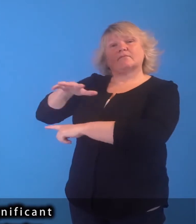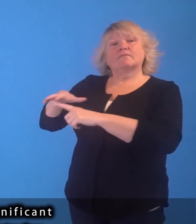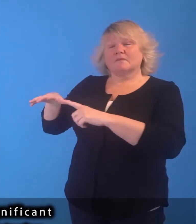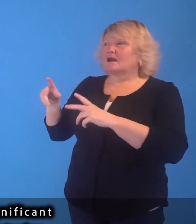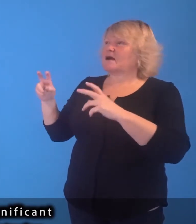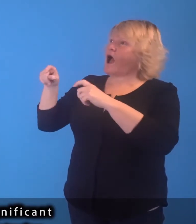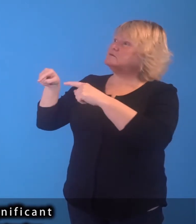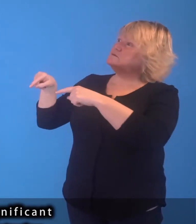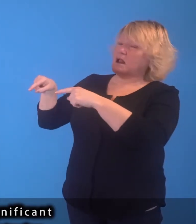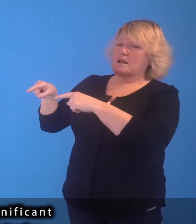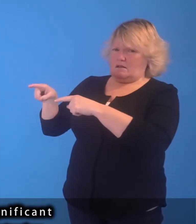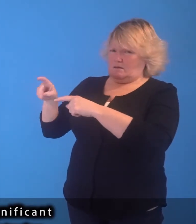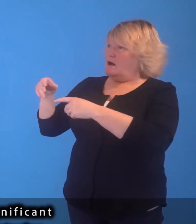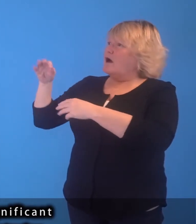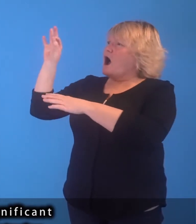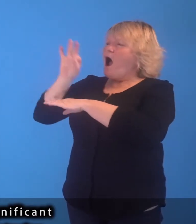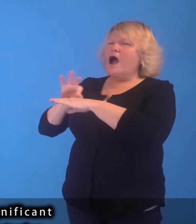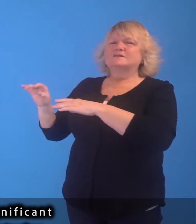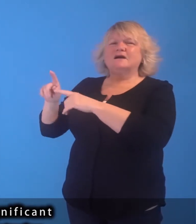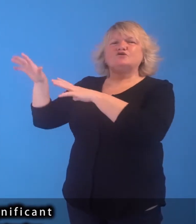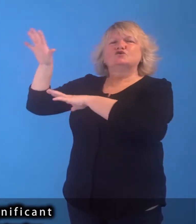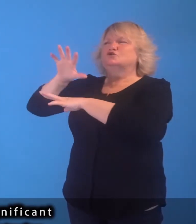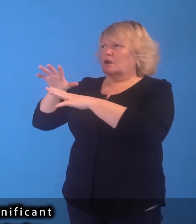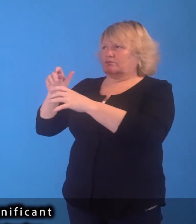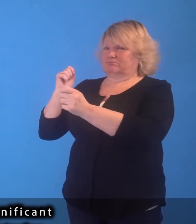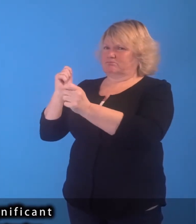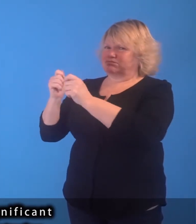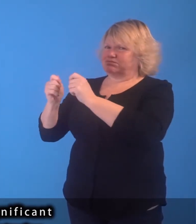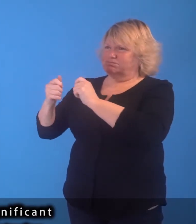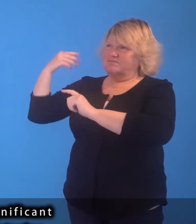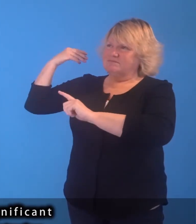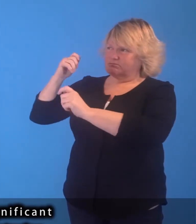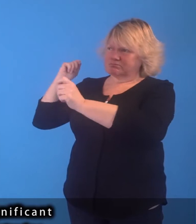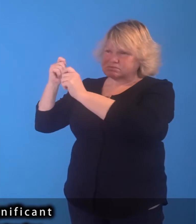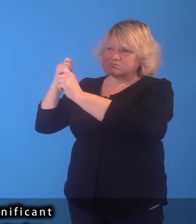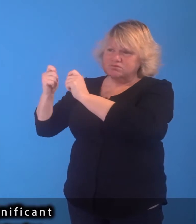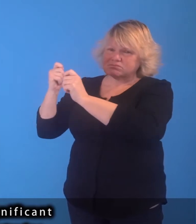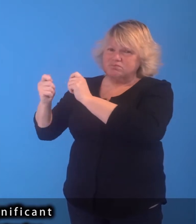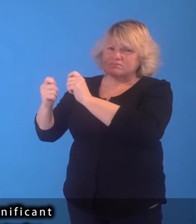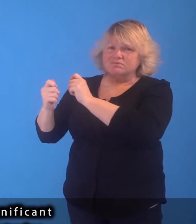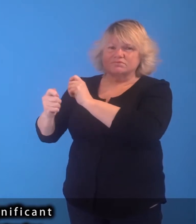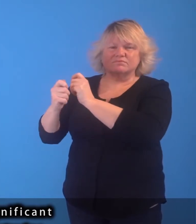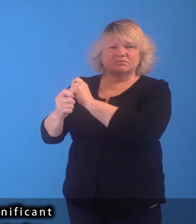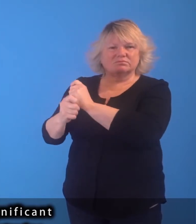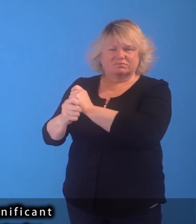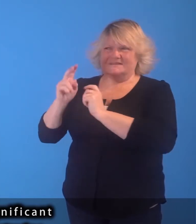The castle has also seen some significant architectural changes over the centuries.